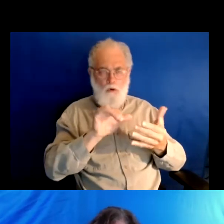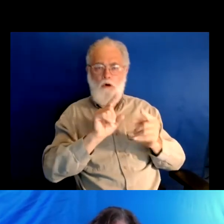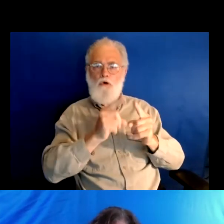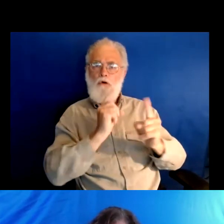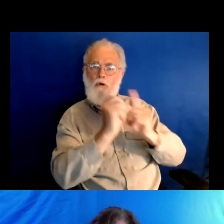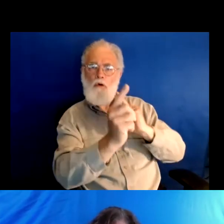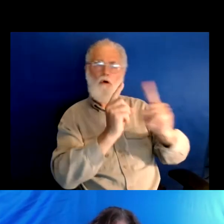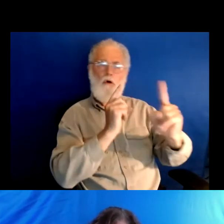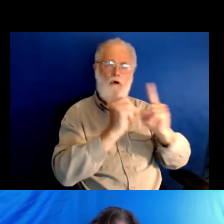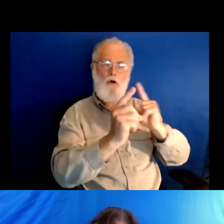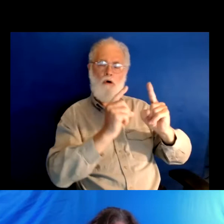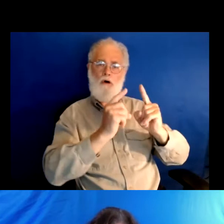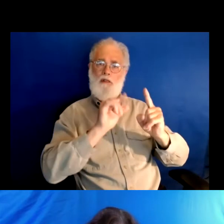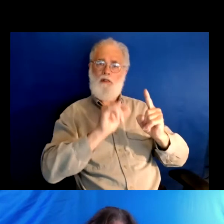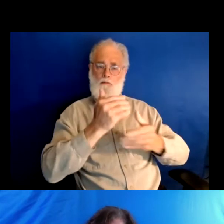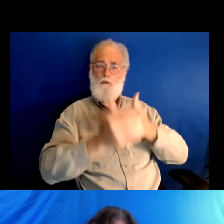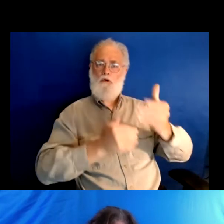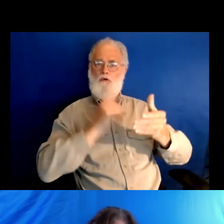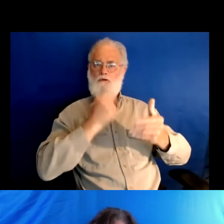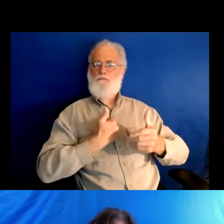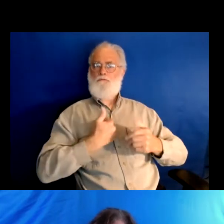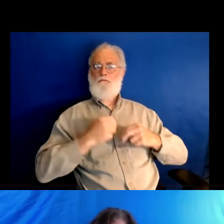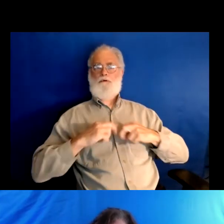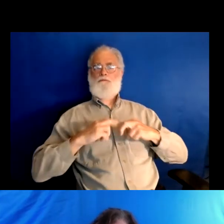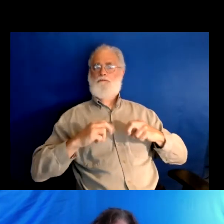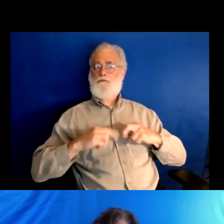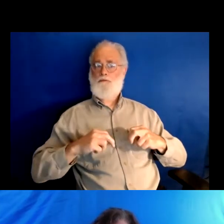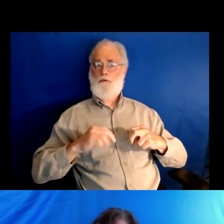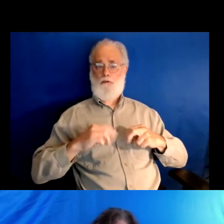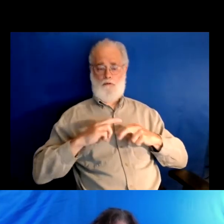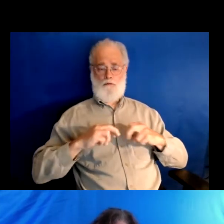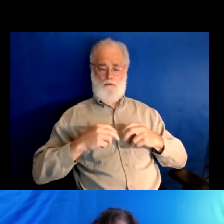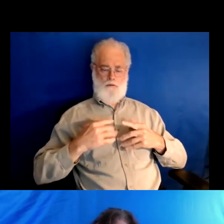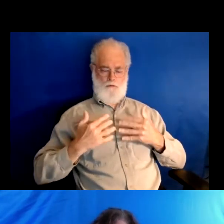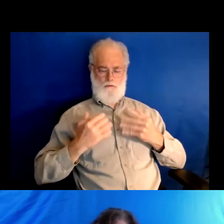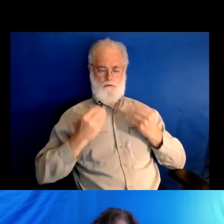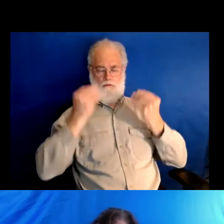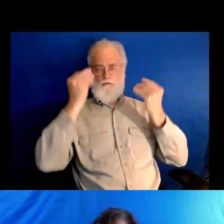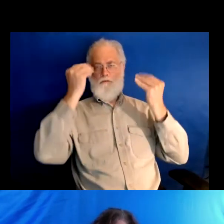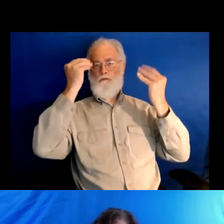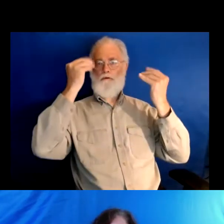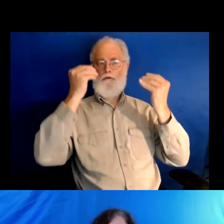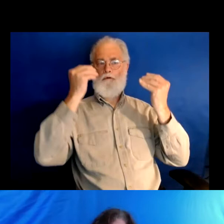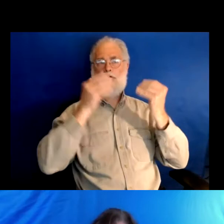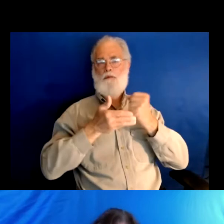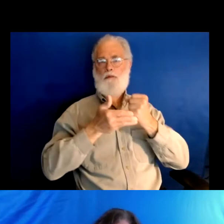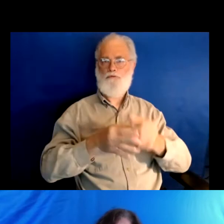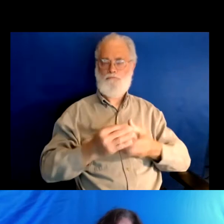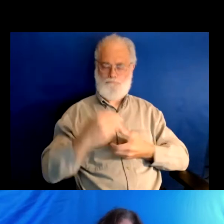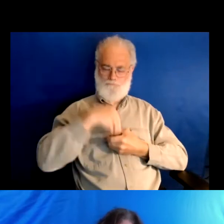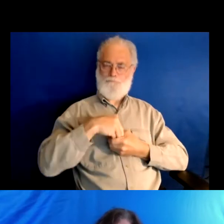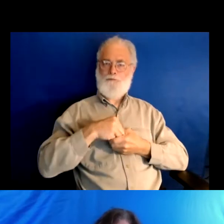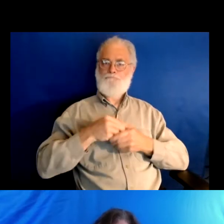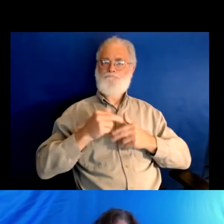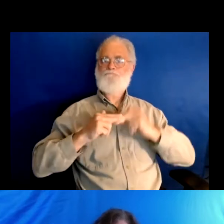them their scores, and then having a conversation of that process, and then doing self-analysis and